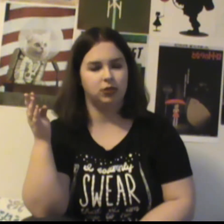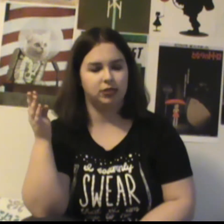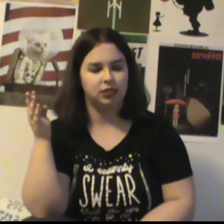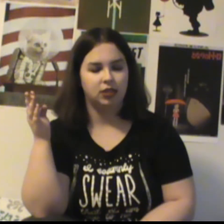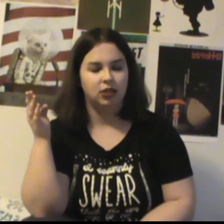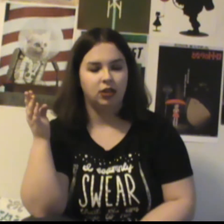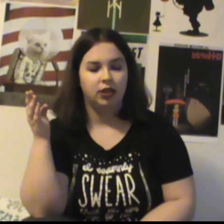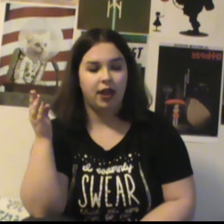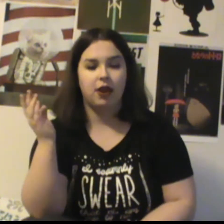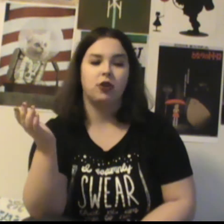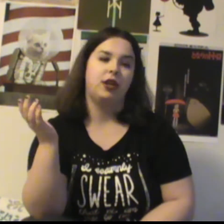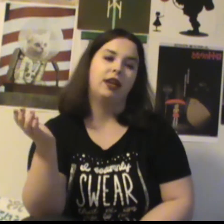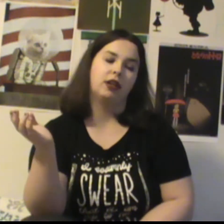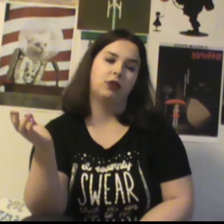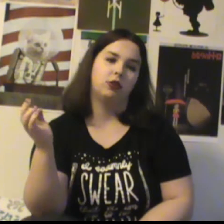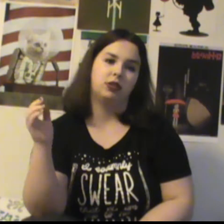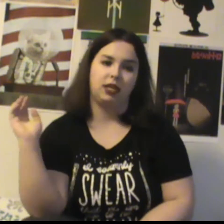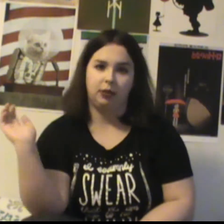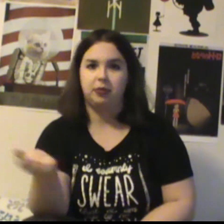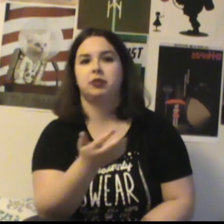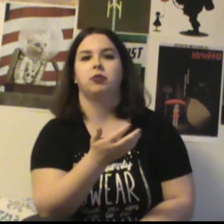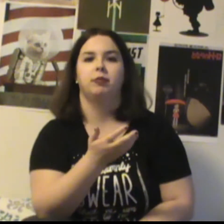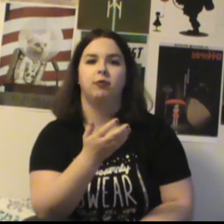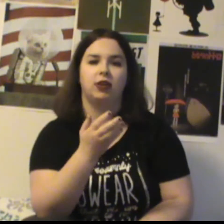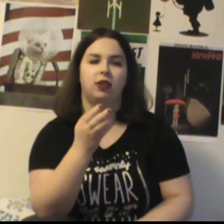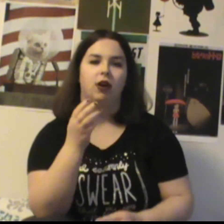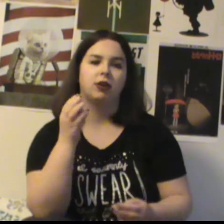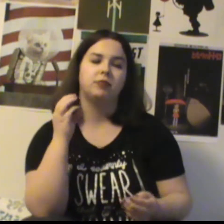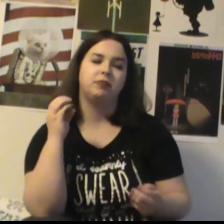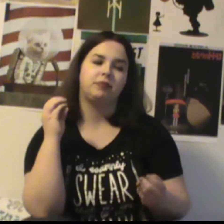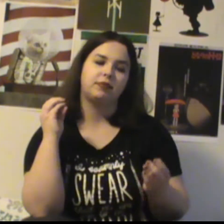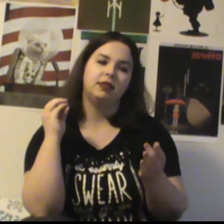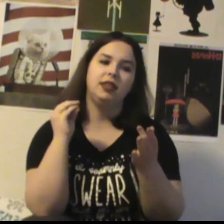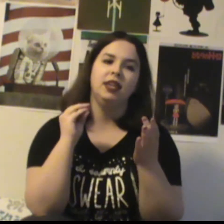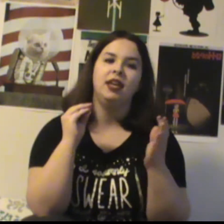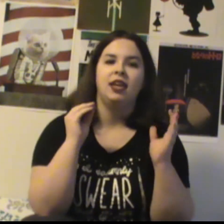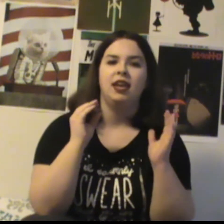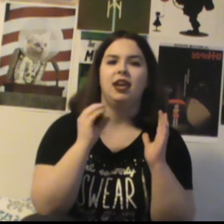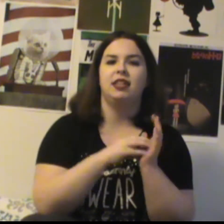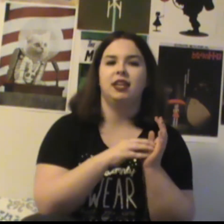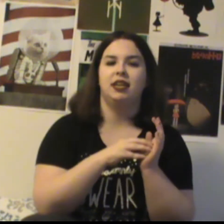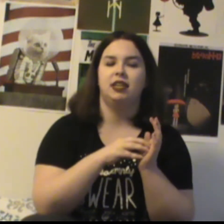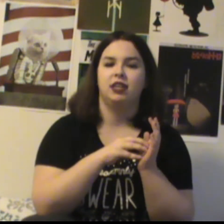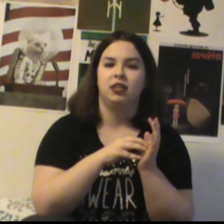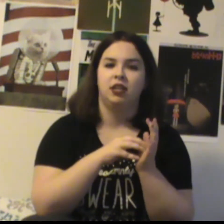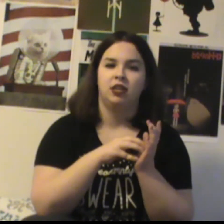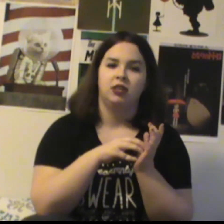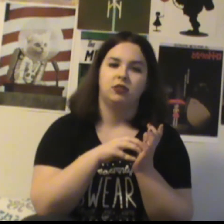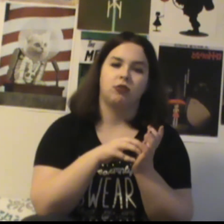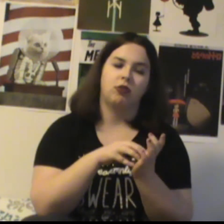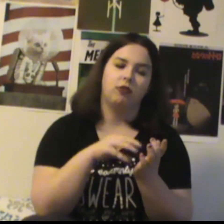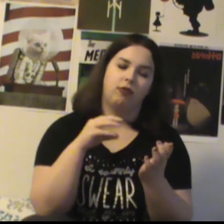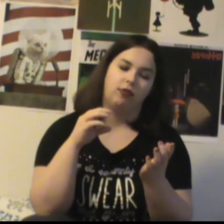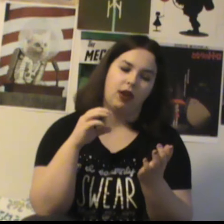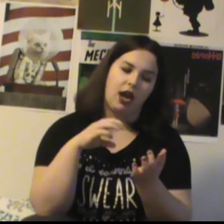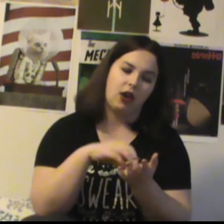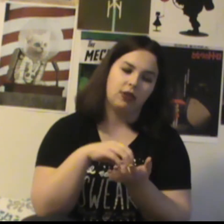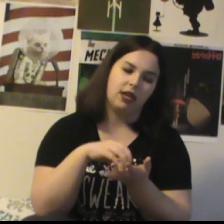was entertaining and good to keep the story moving along. And then sort of how that